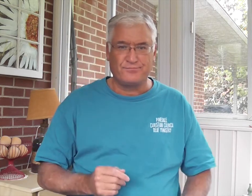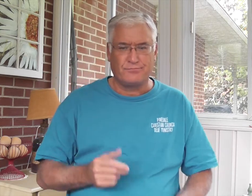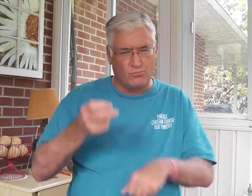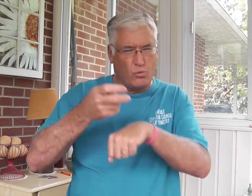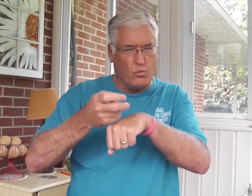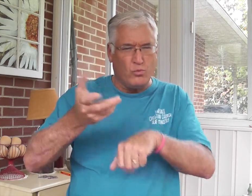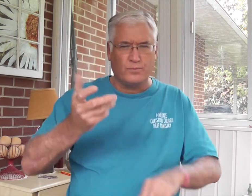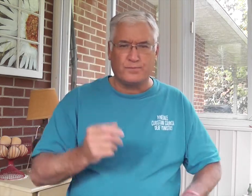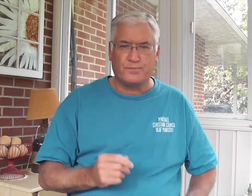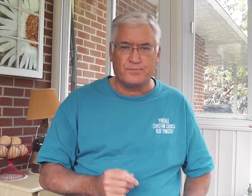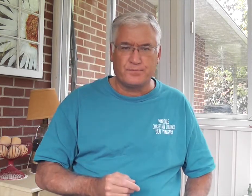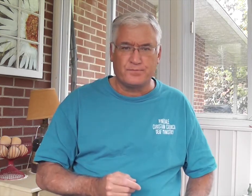be difficult for him.